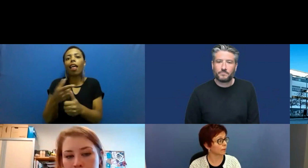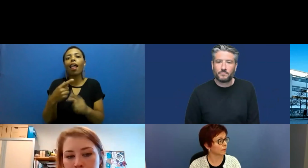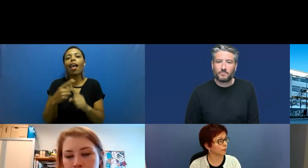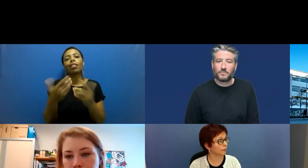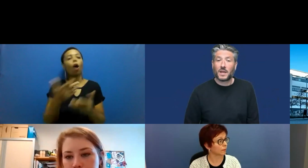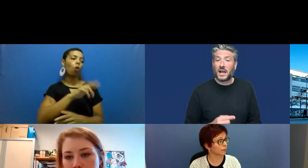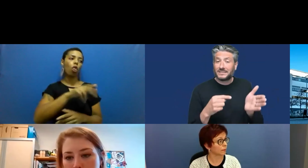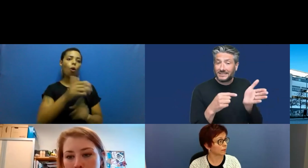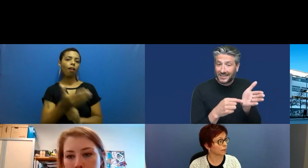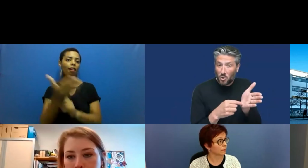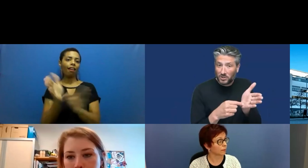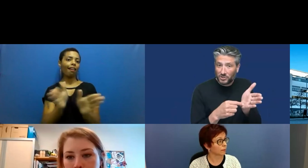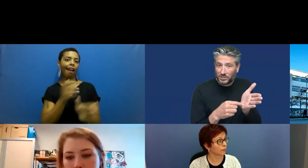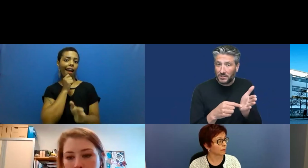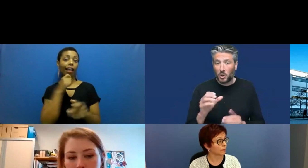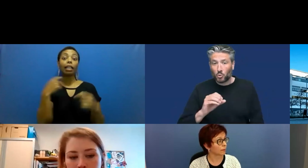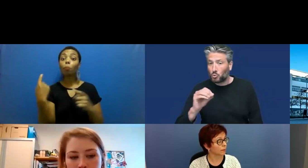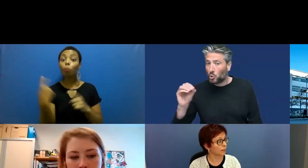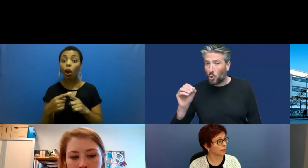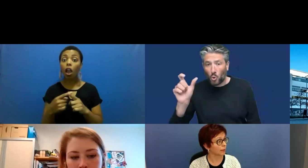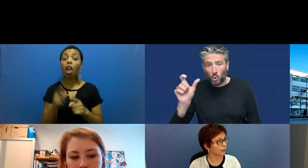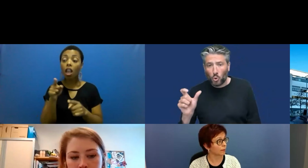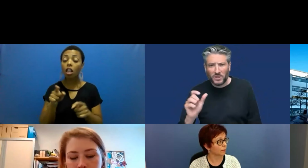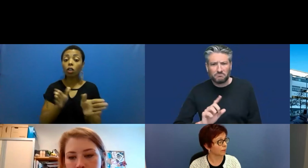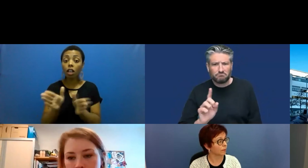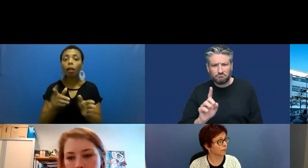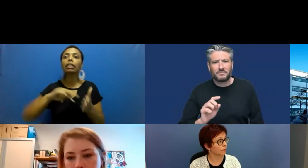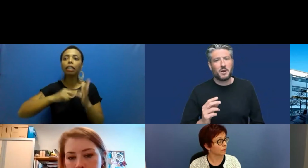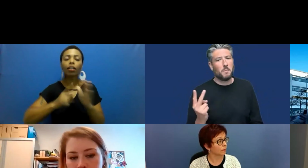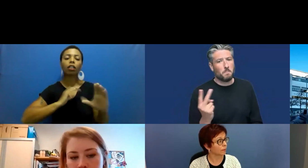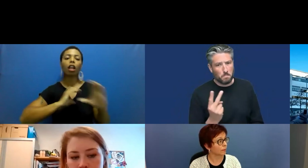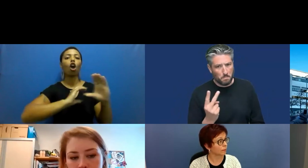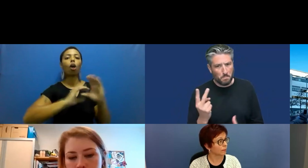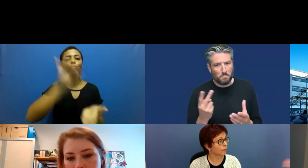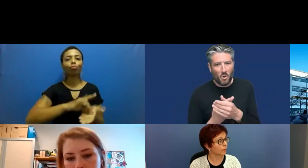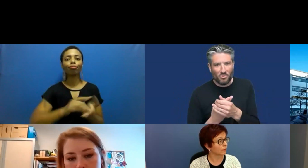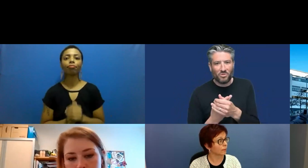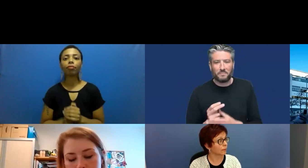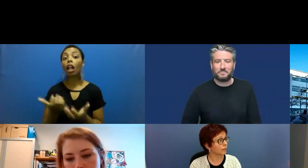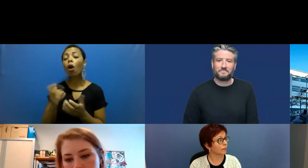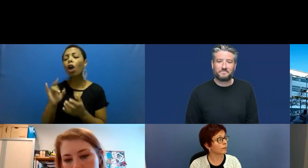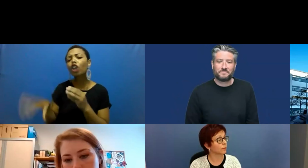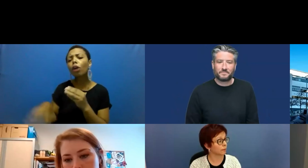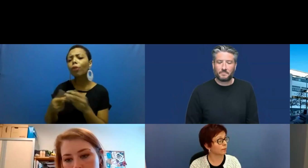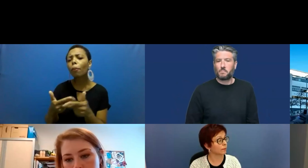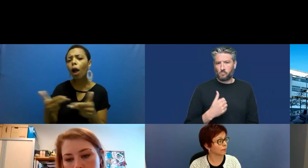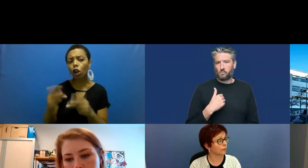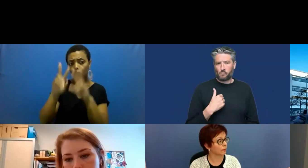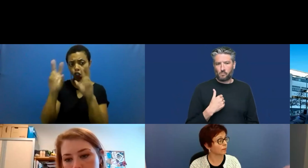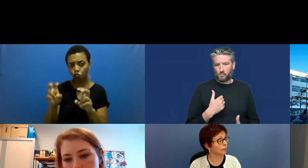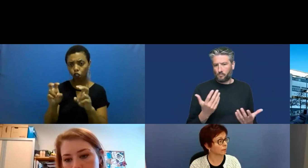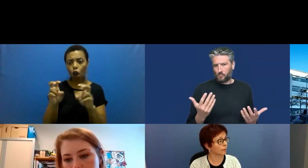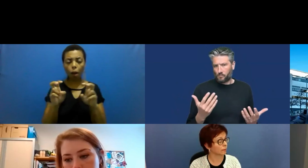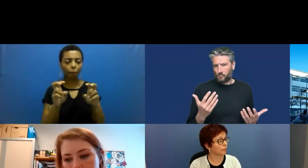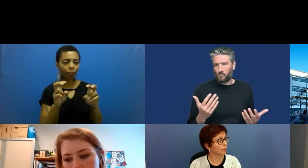well. Yeah, I agree. There's something else that I would like to add. Talking about technology in the